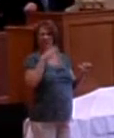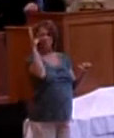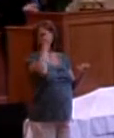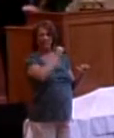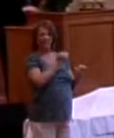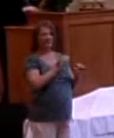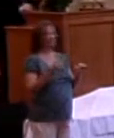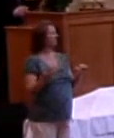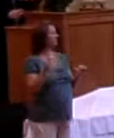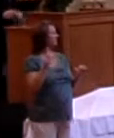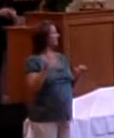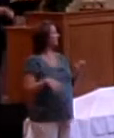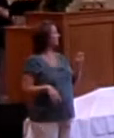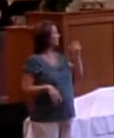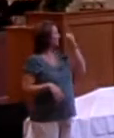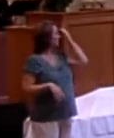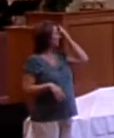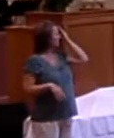Come on.